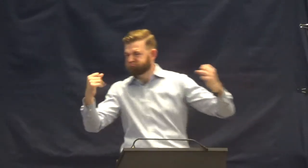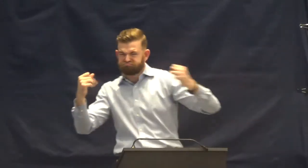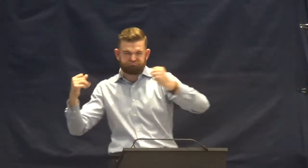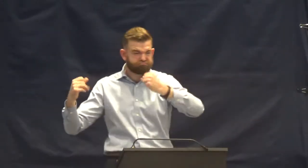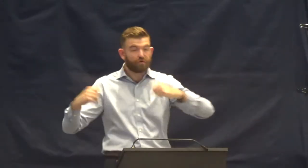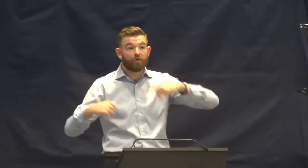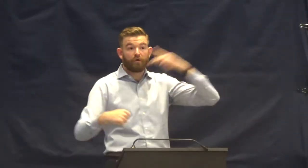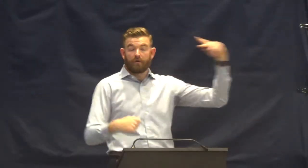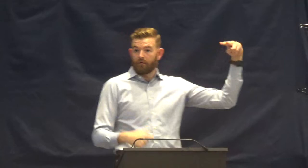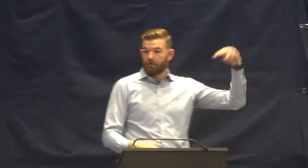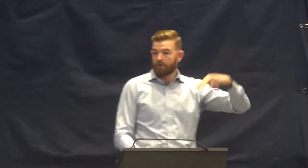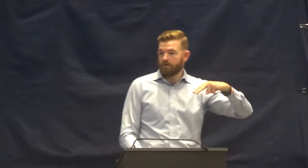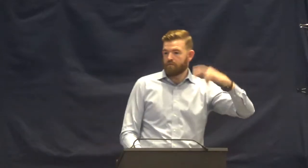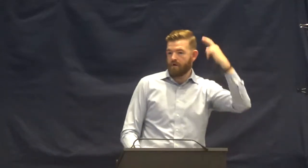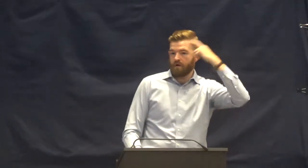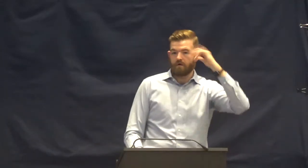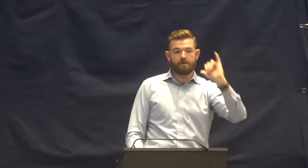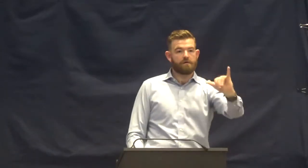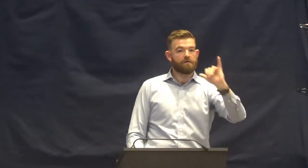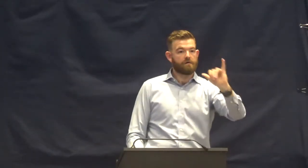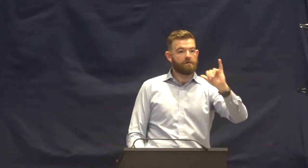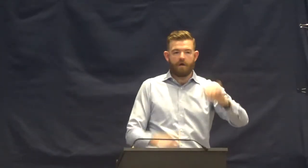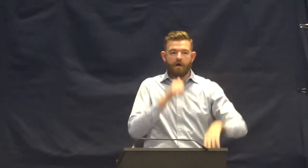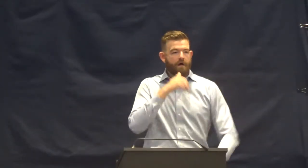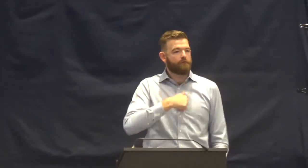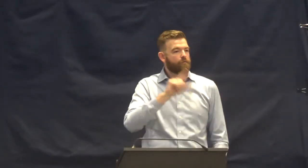You know, and if we are talking in sign language,